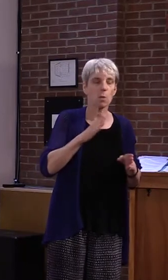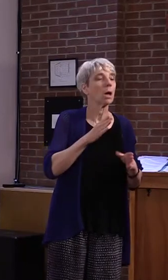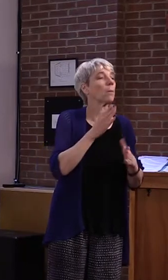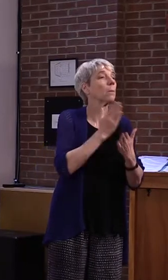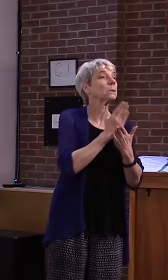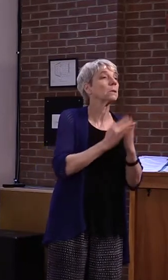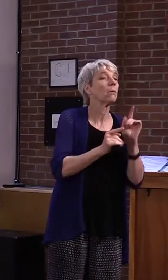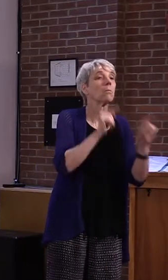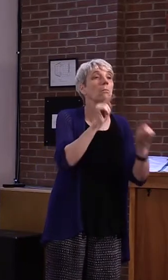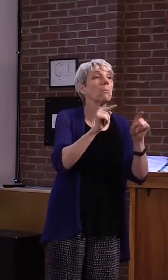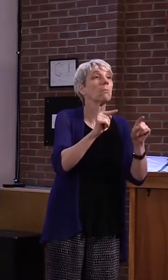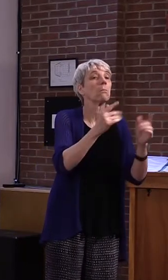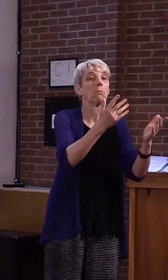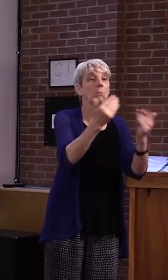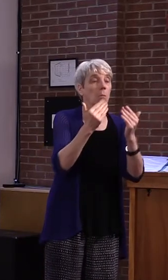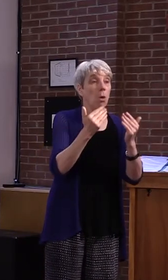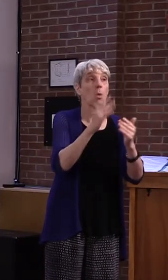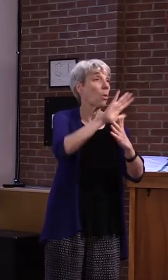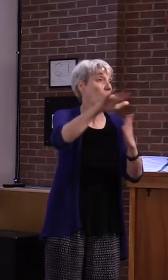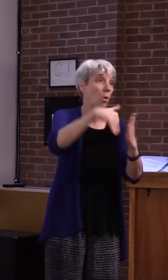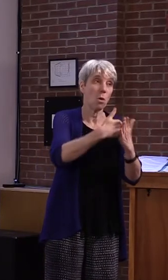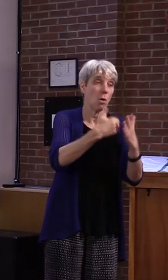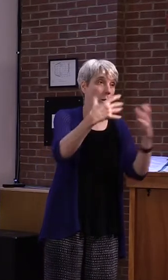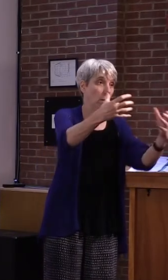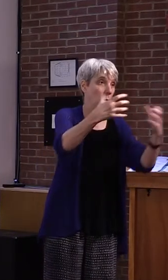some or all of those